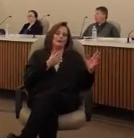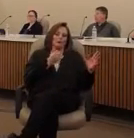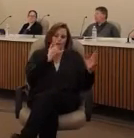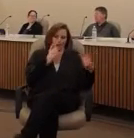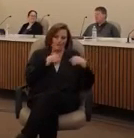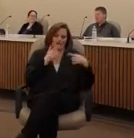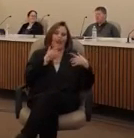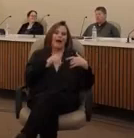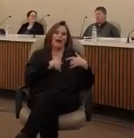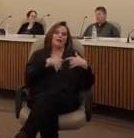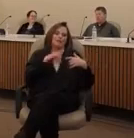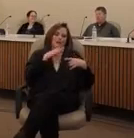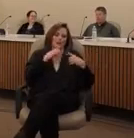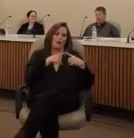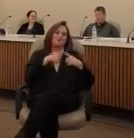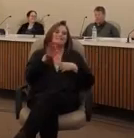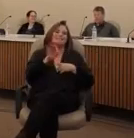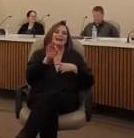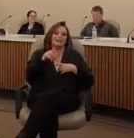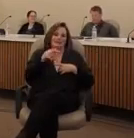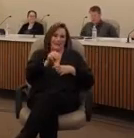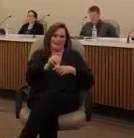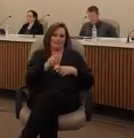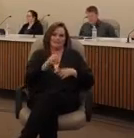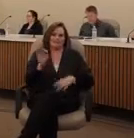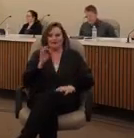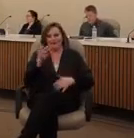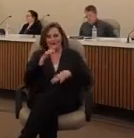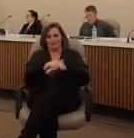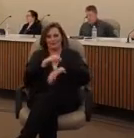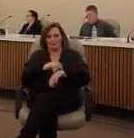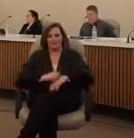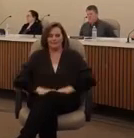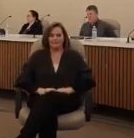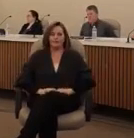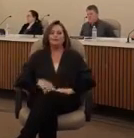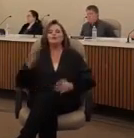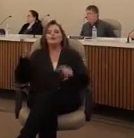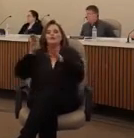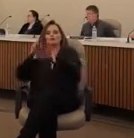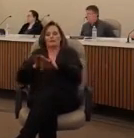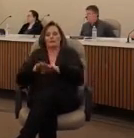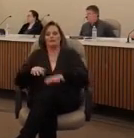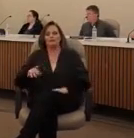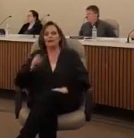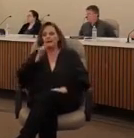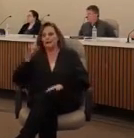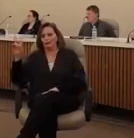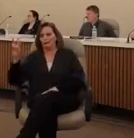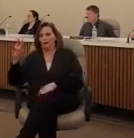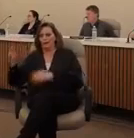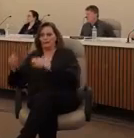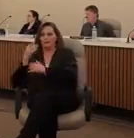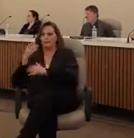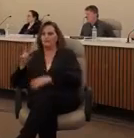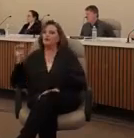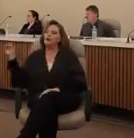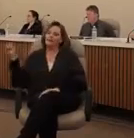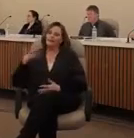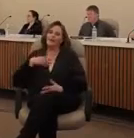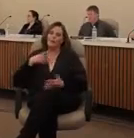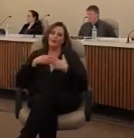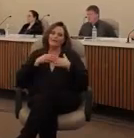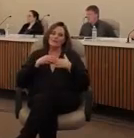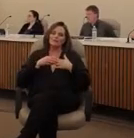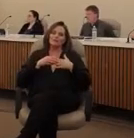9 p.m. 9 p.m.? Shutting it down instead of 2 a.m. They really would like to have the flexibility to stay open until